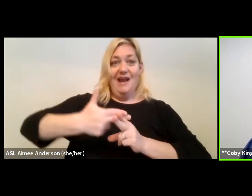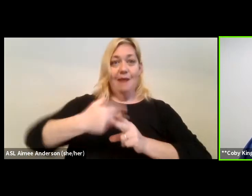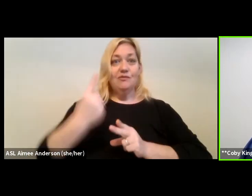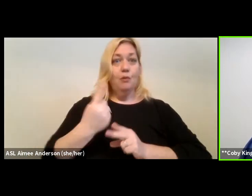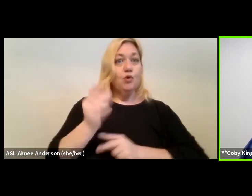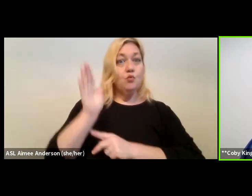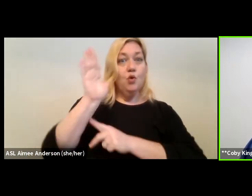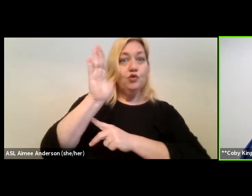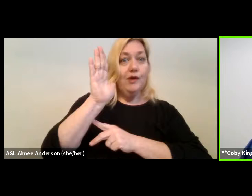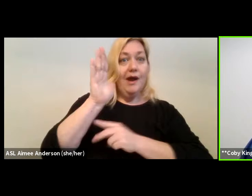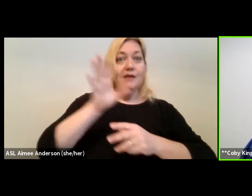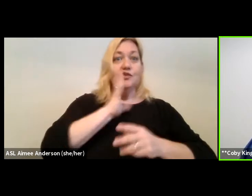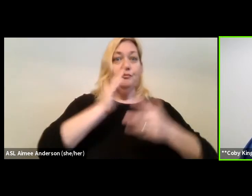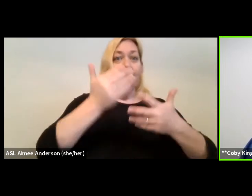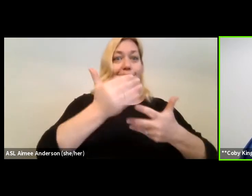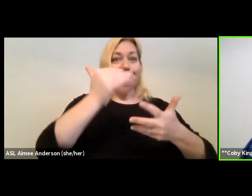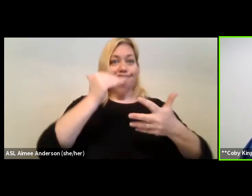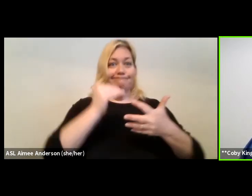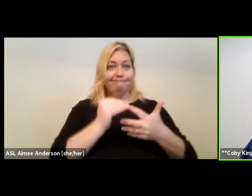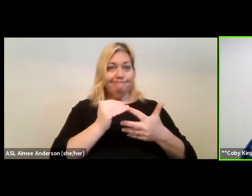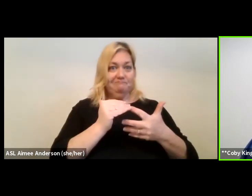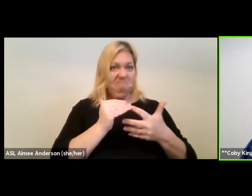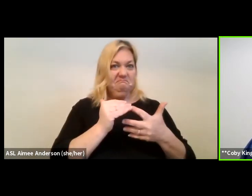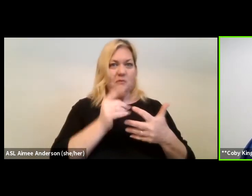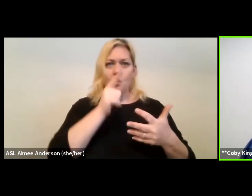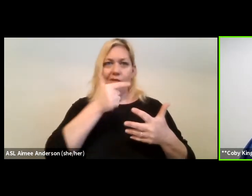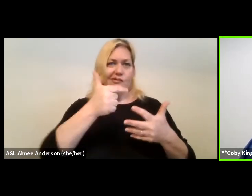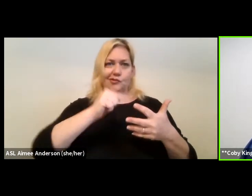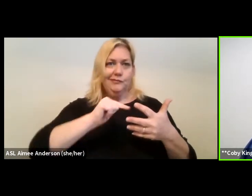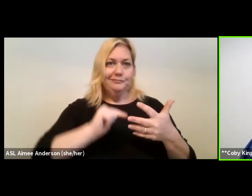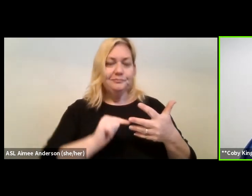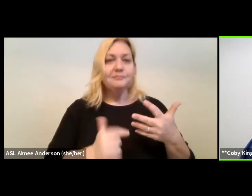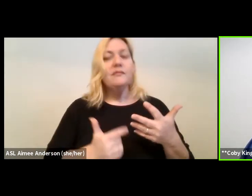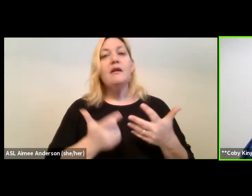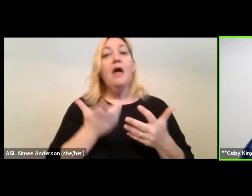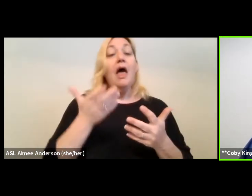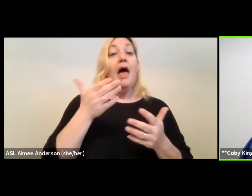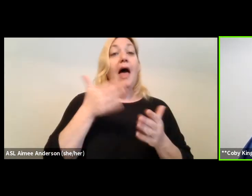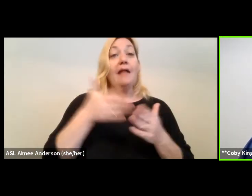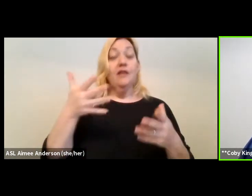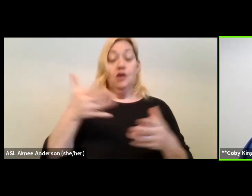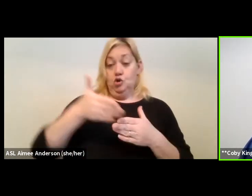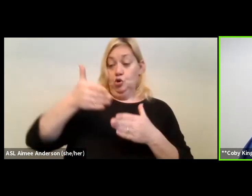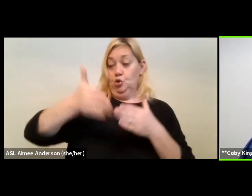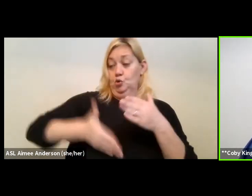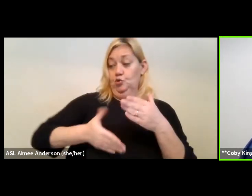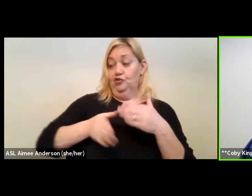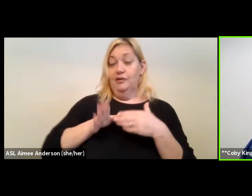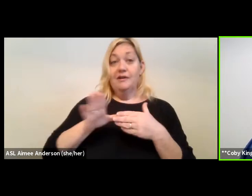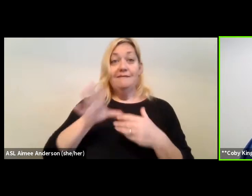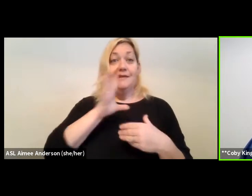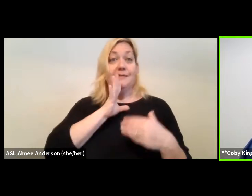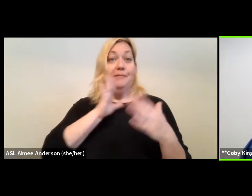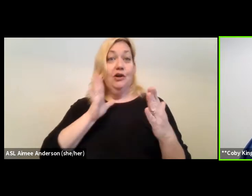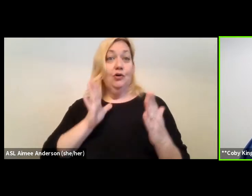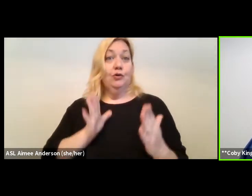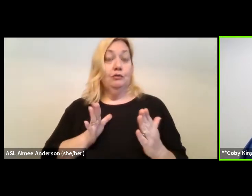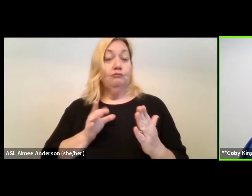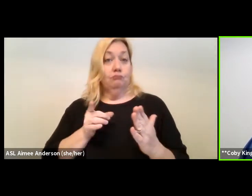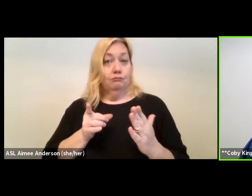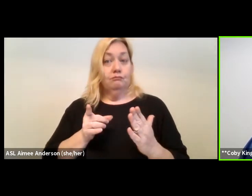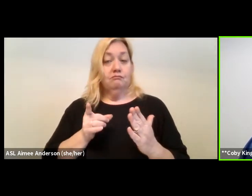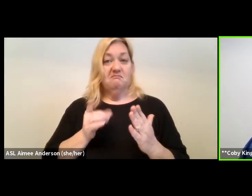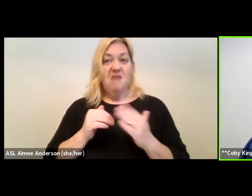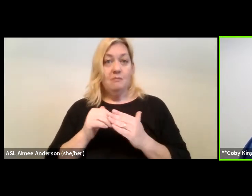to speak in whoever's turn it is. At the conclusion of the speakers, up to